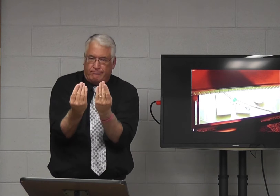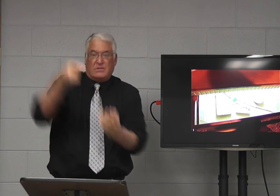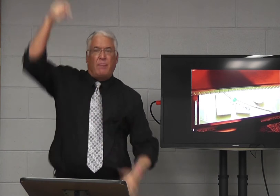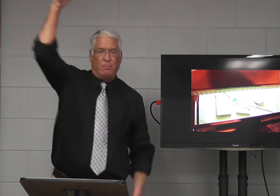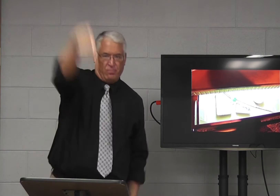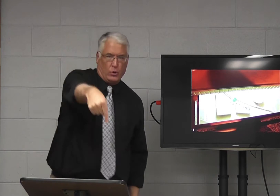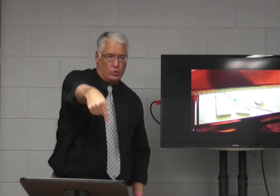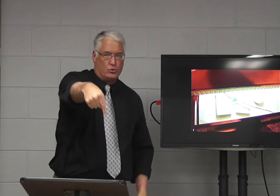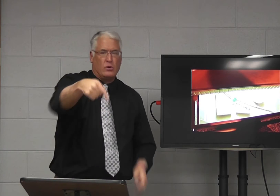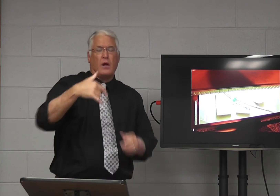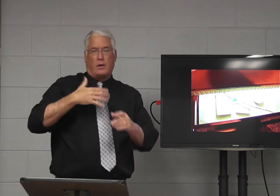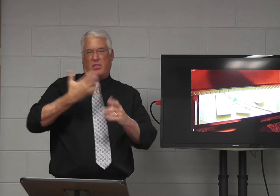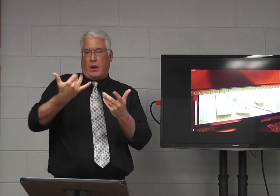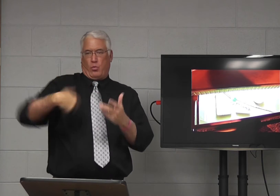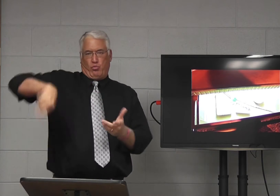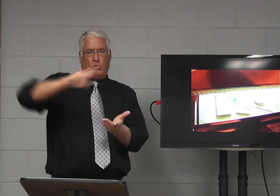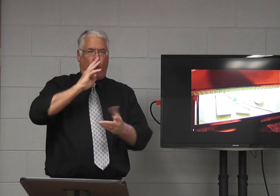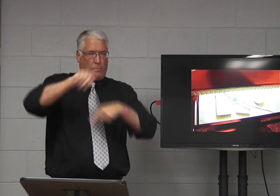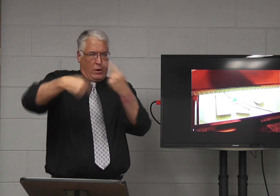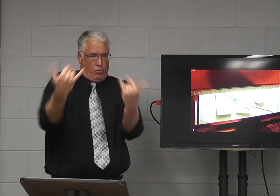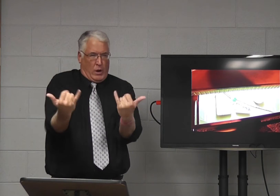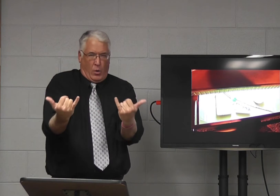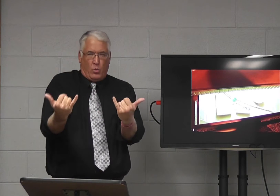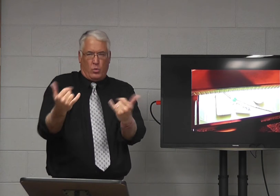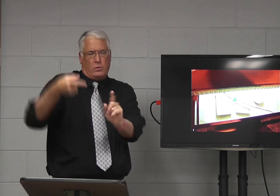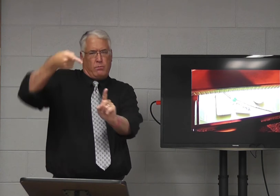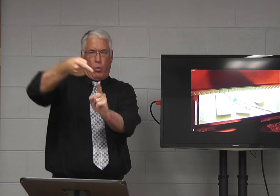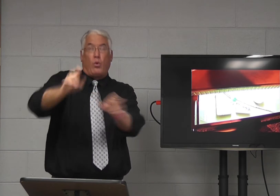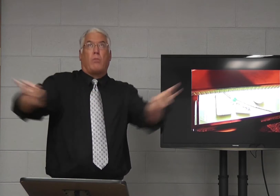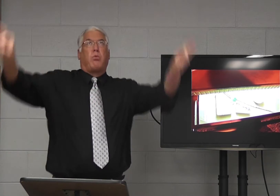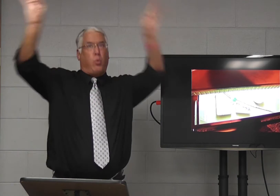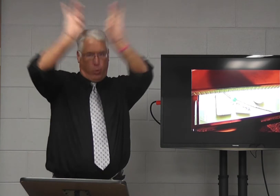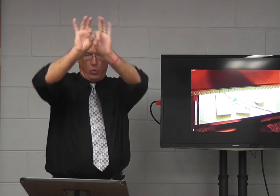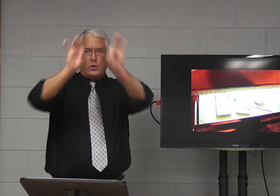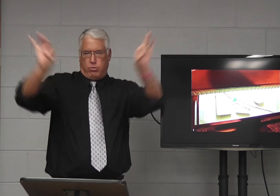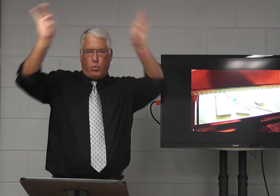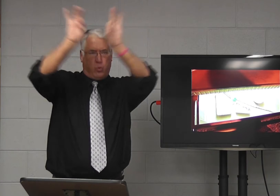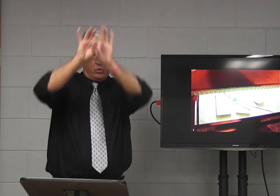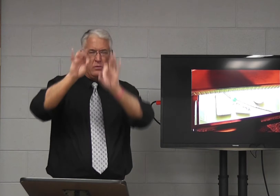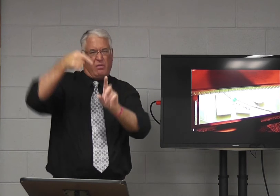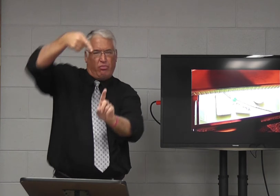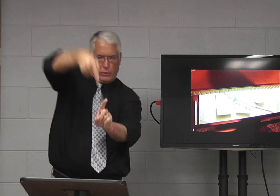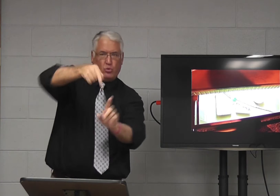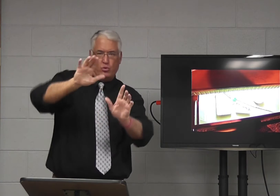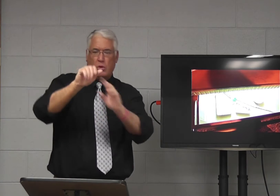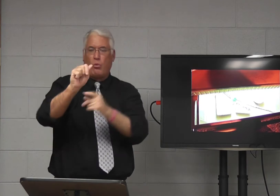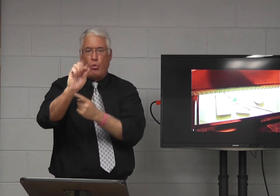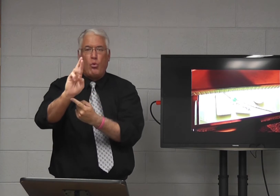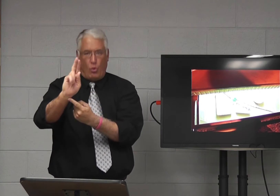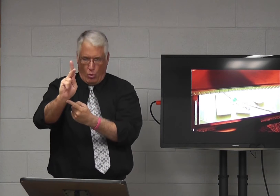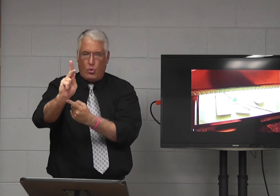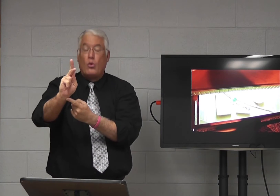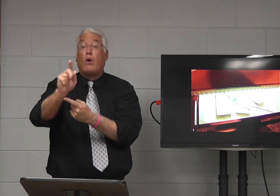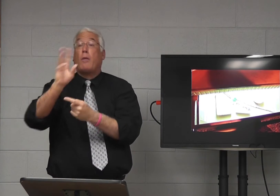and that these two tablets sit there. And that's what we're talking about. And this is an important point, is the